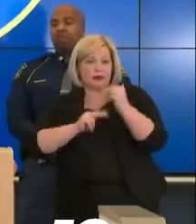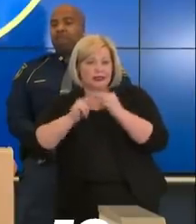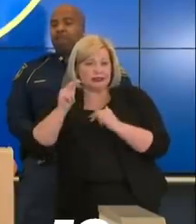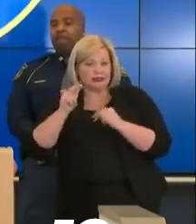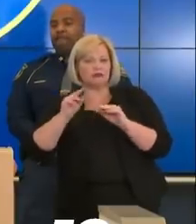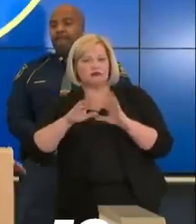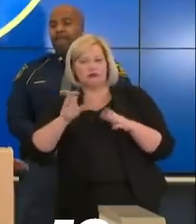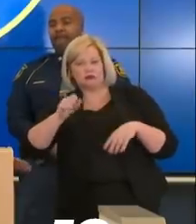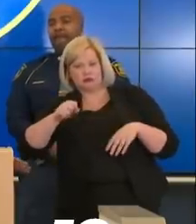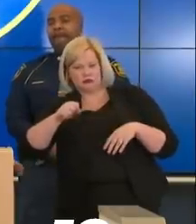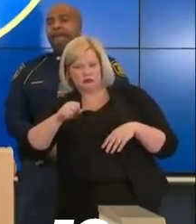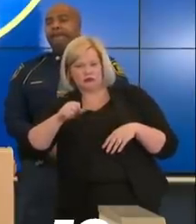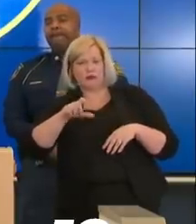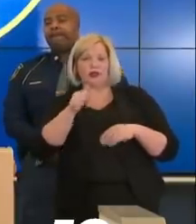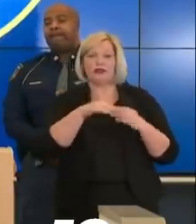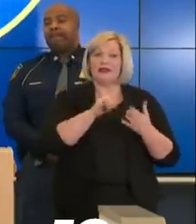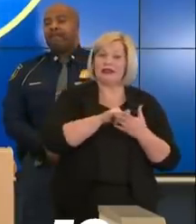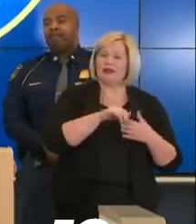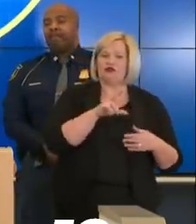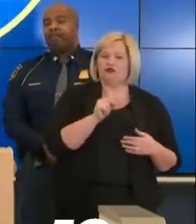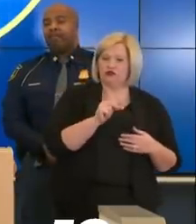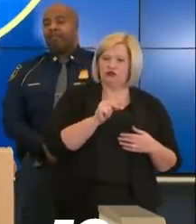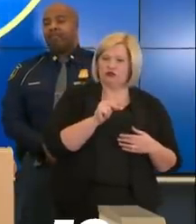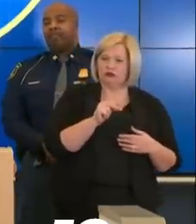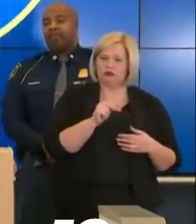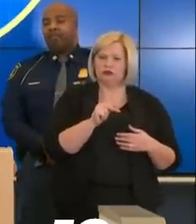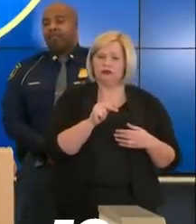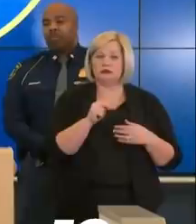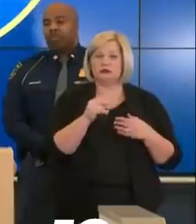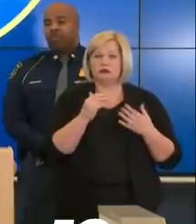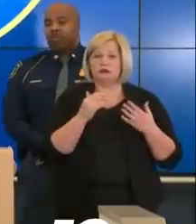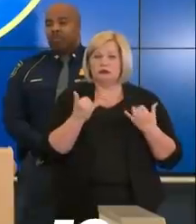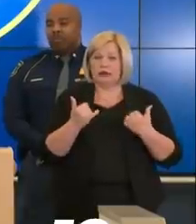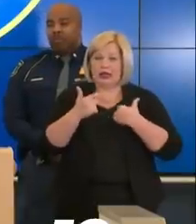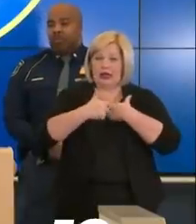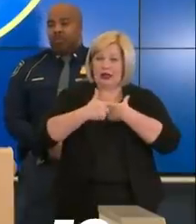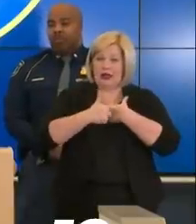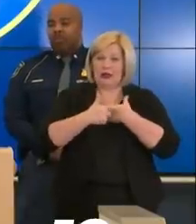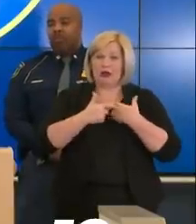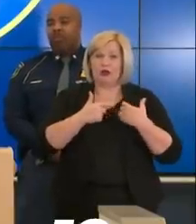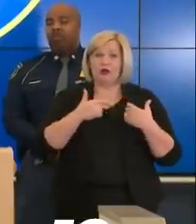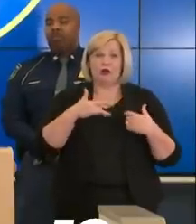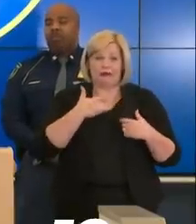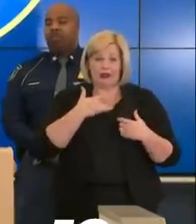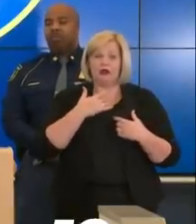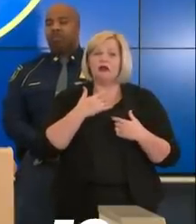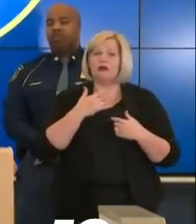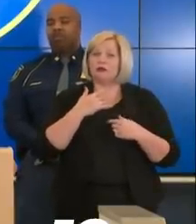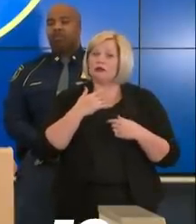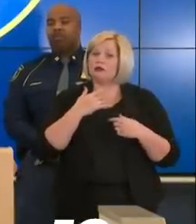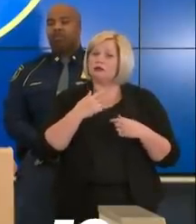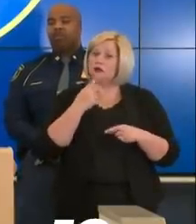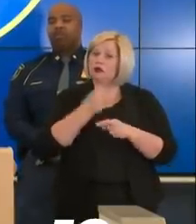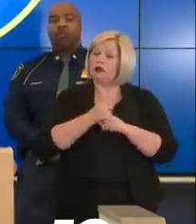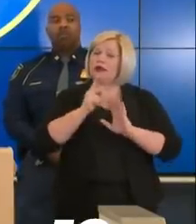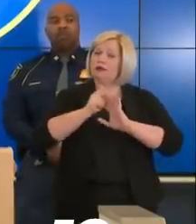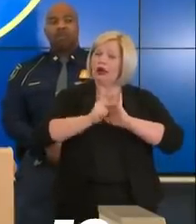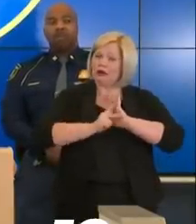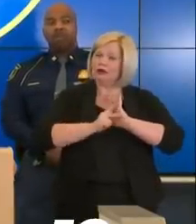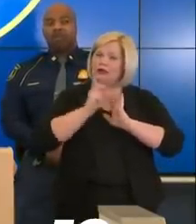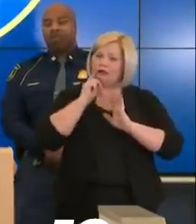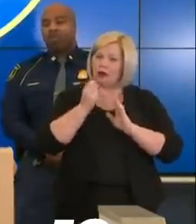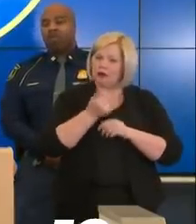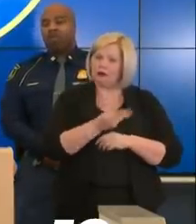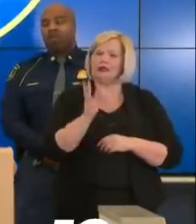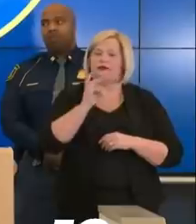yes. Aside from that, no. At this juncture, we think that this is the right policy for a variety of